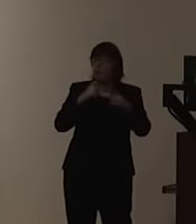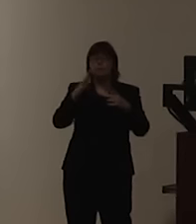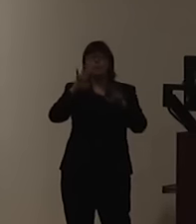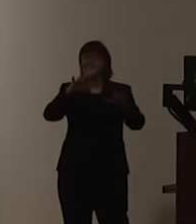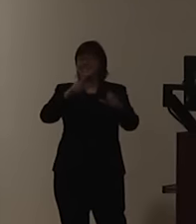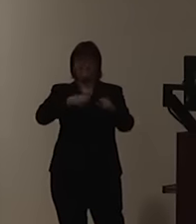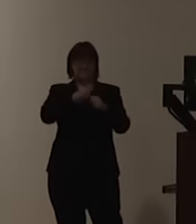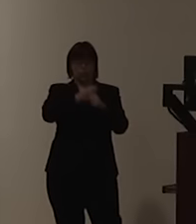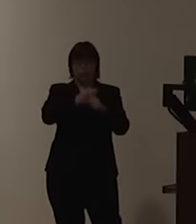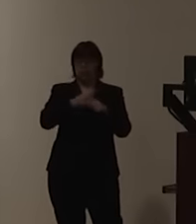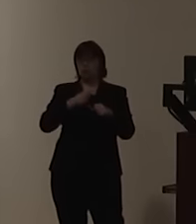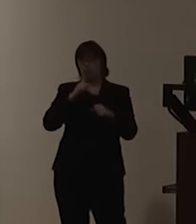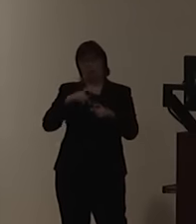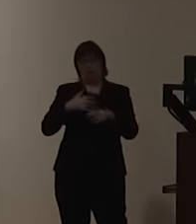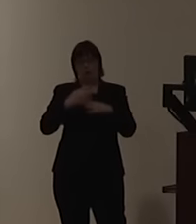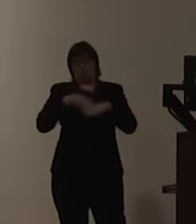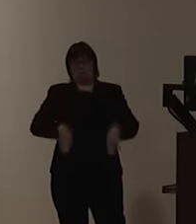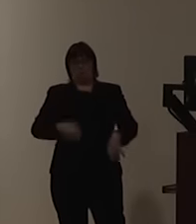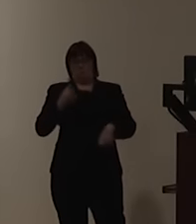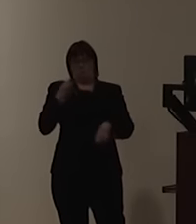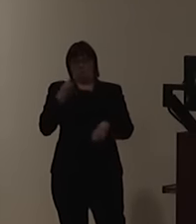When I was a medical student,